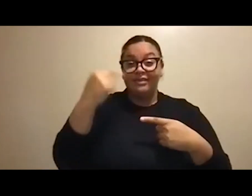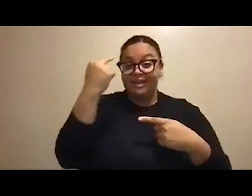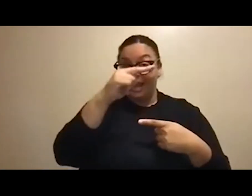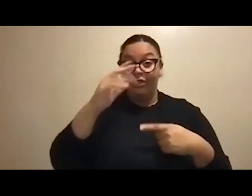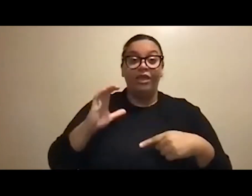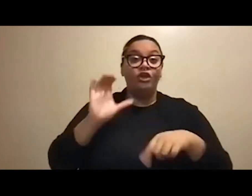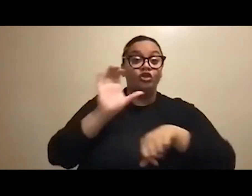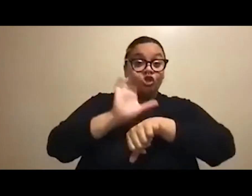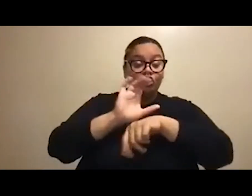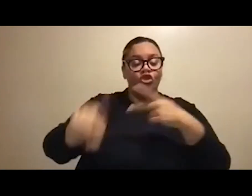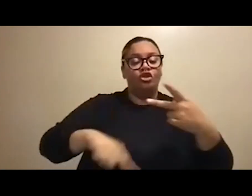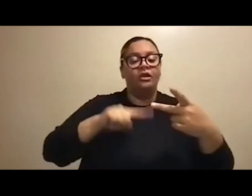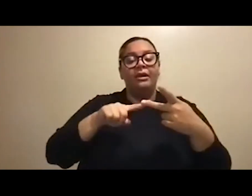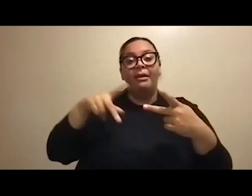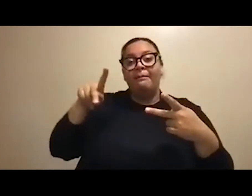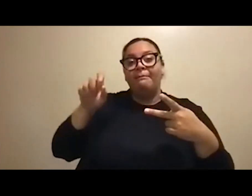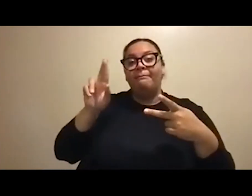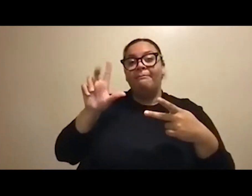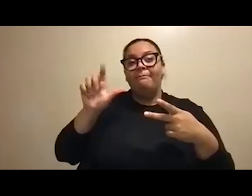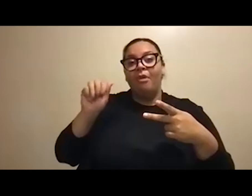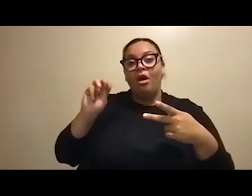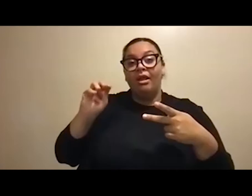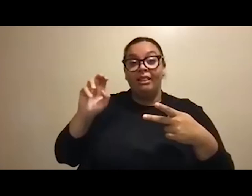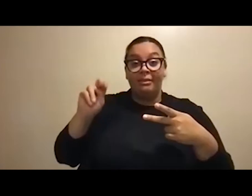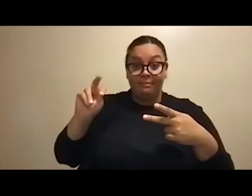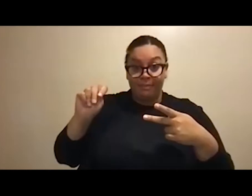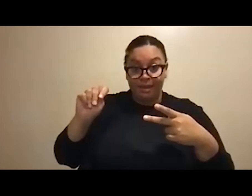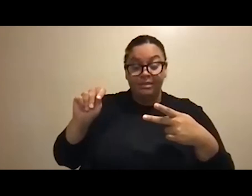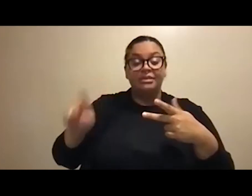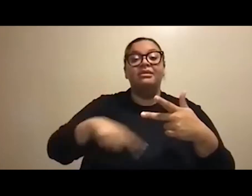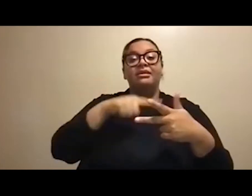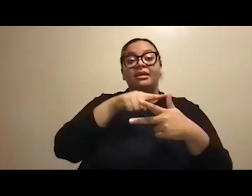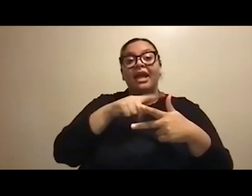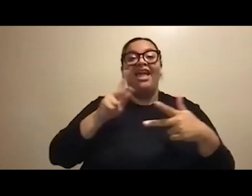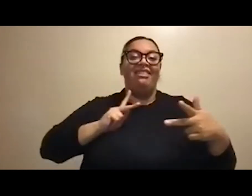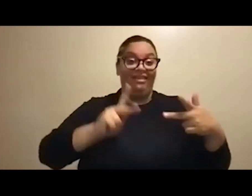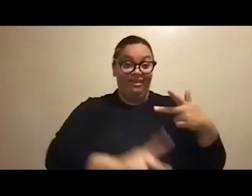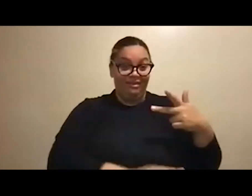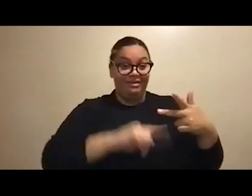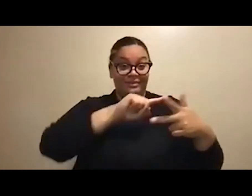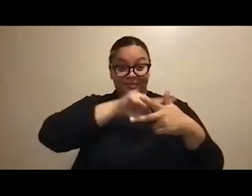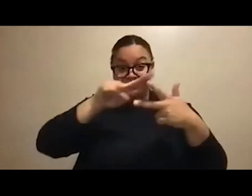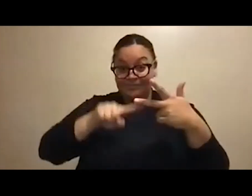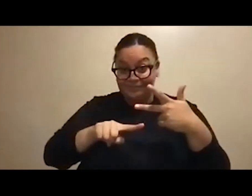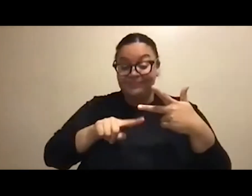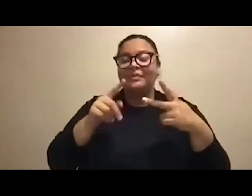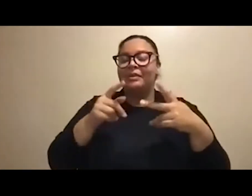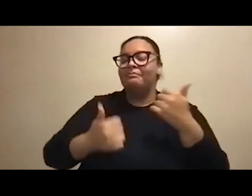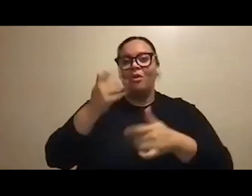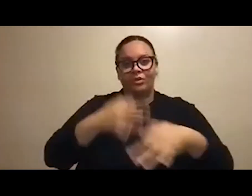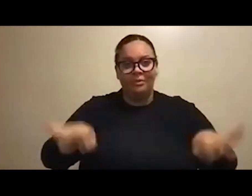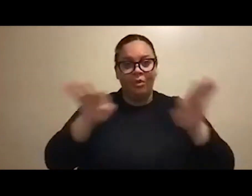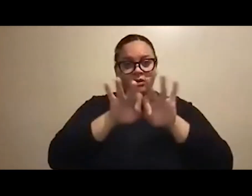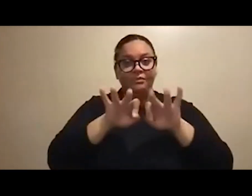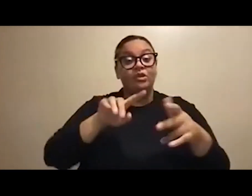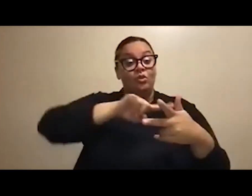King. And hundreds of years of English history were devoted to fighting out among these three